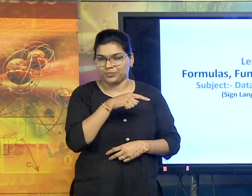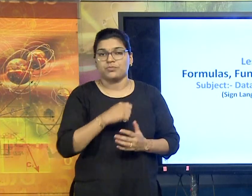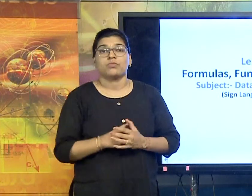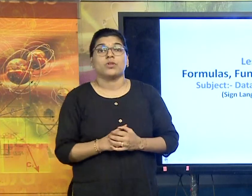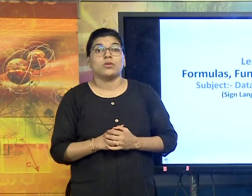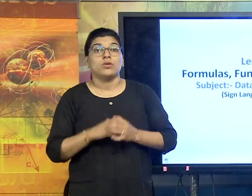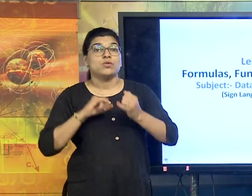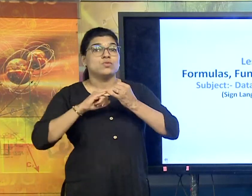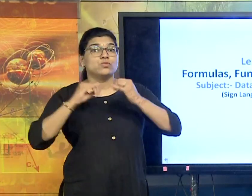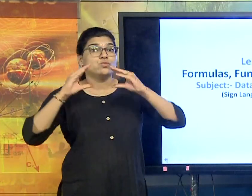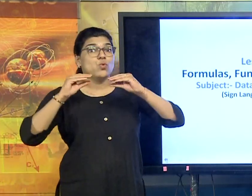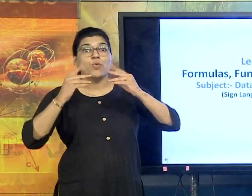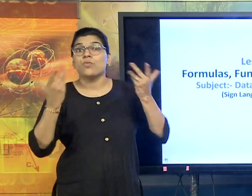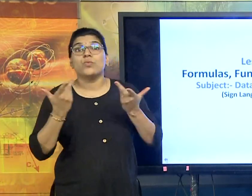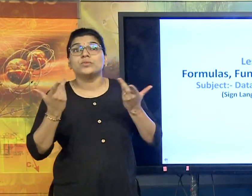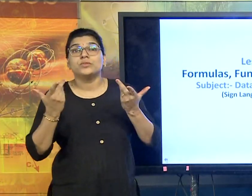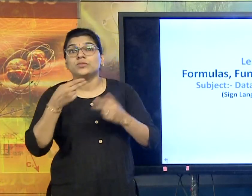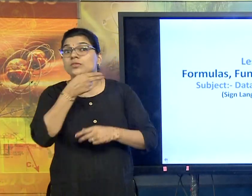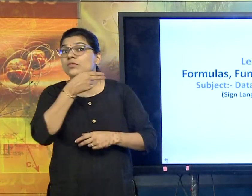and charts.